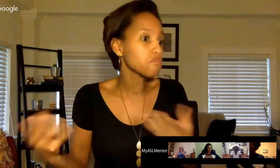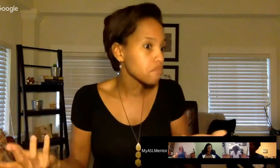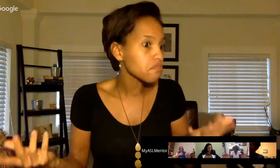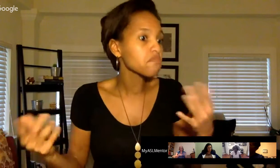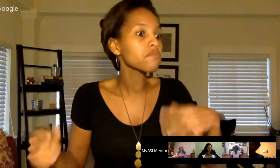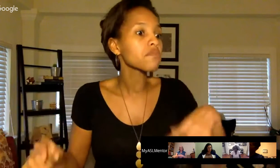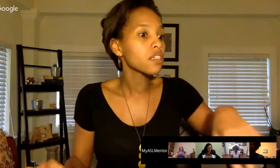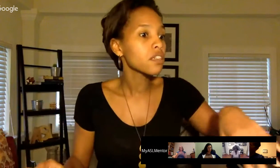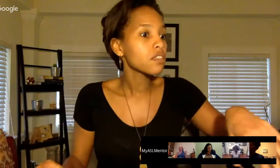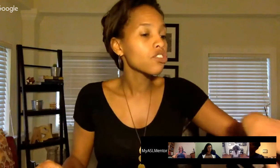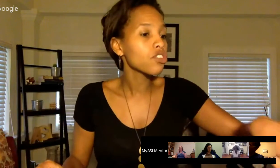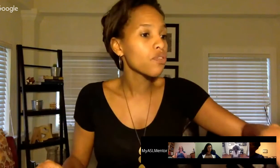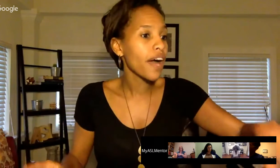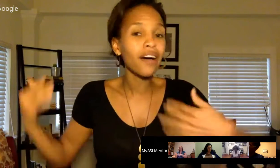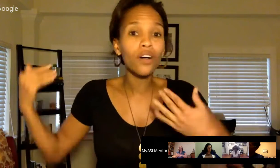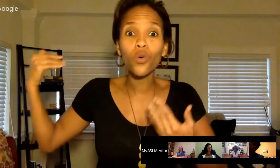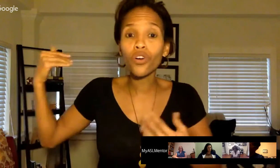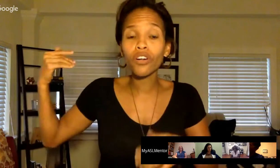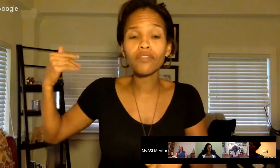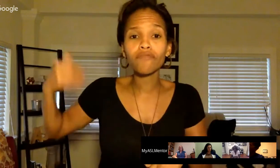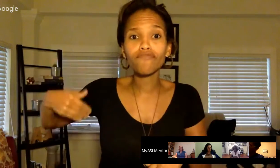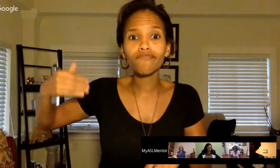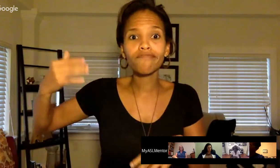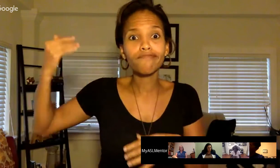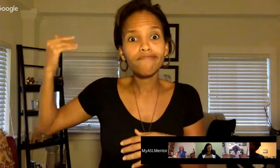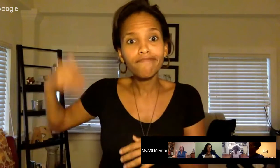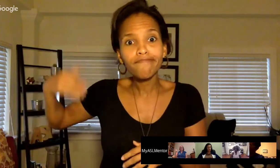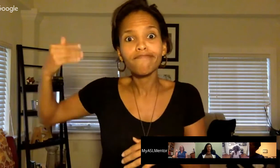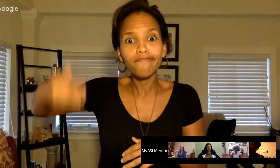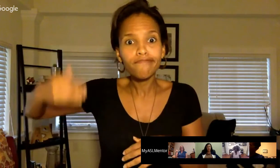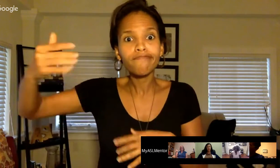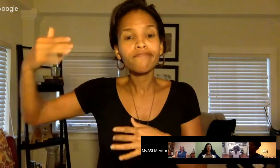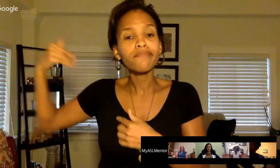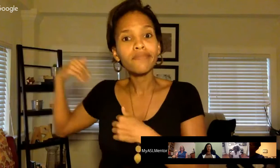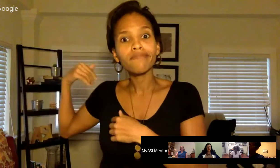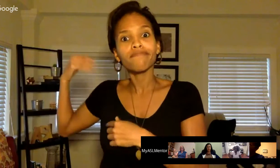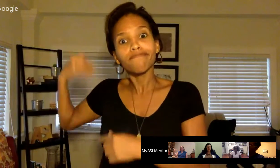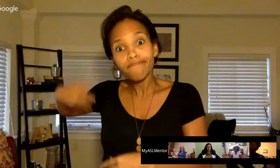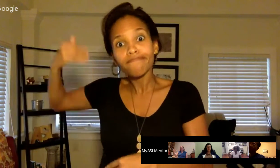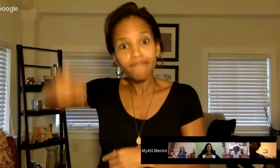happen to show that, or